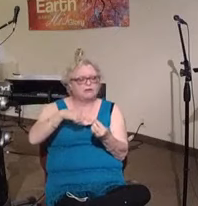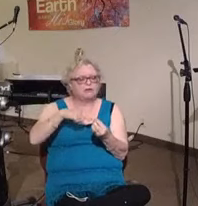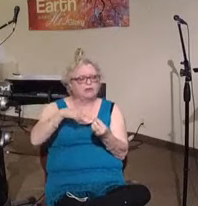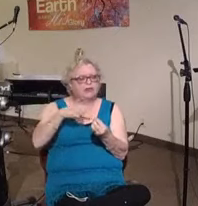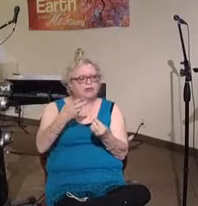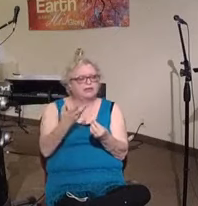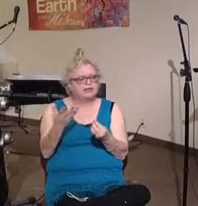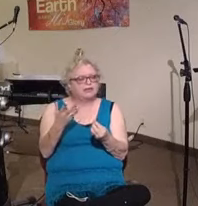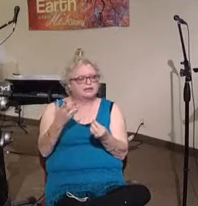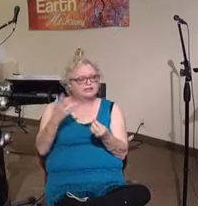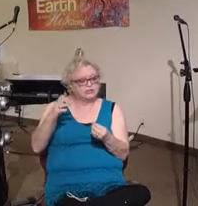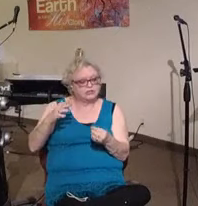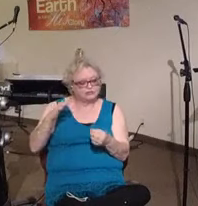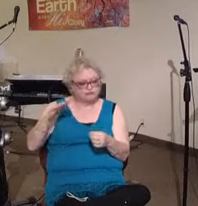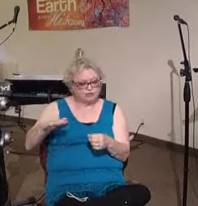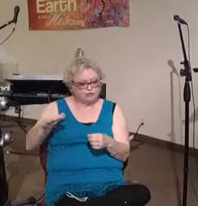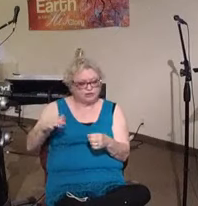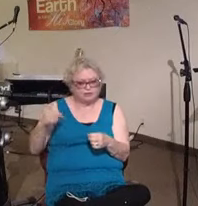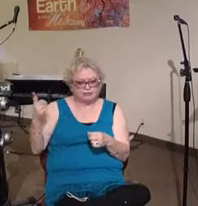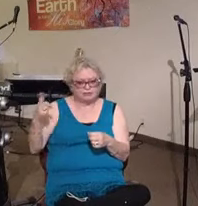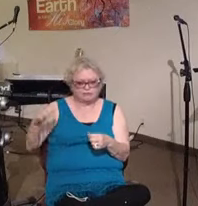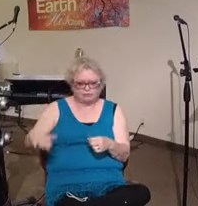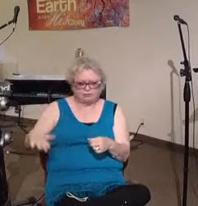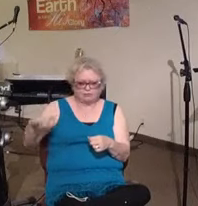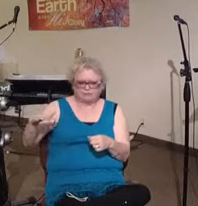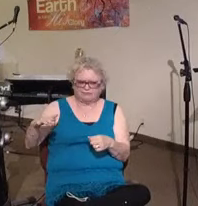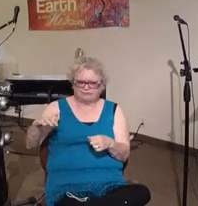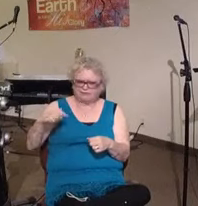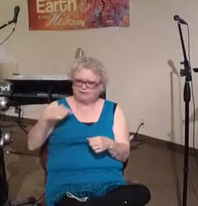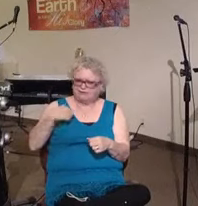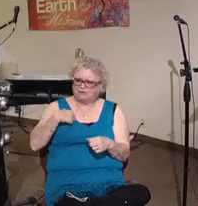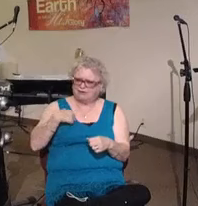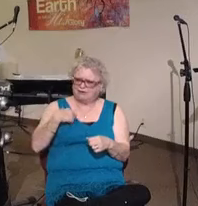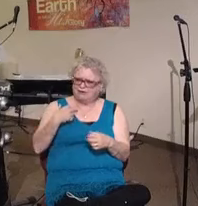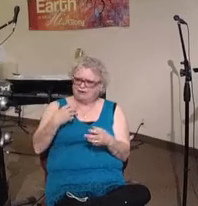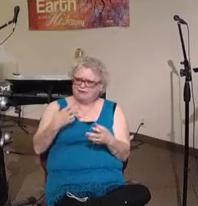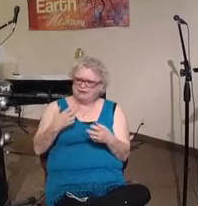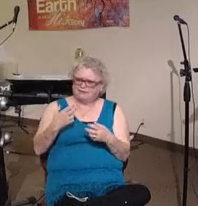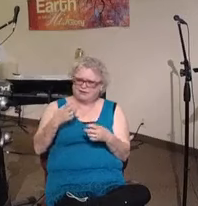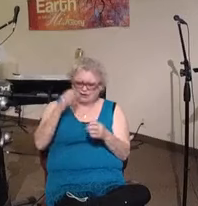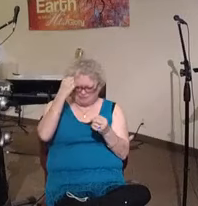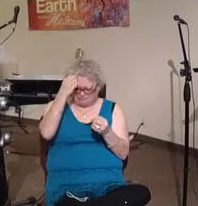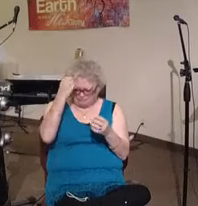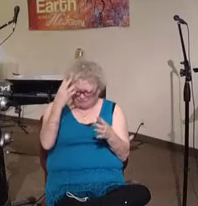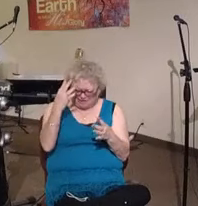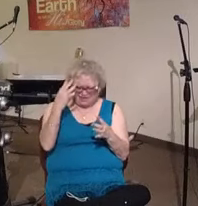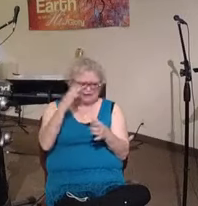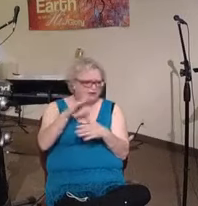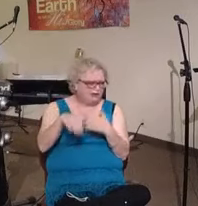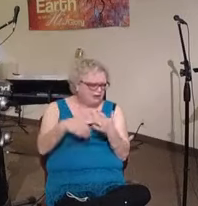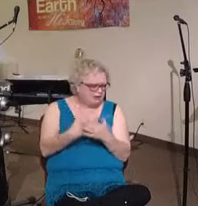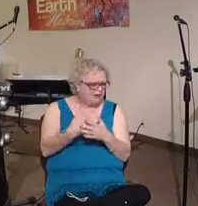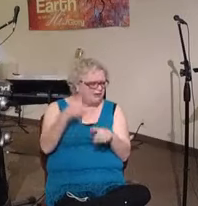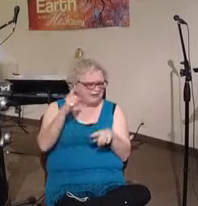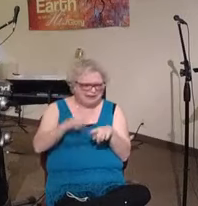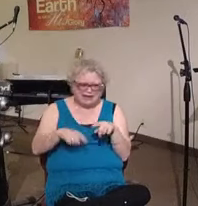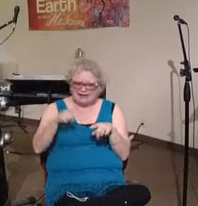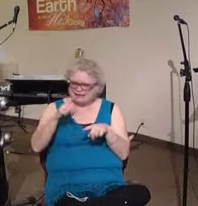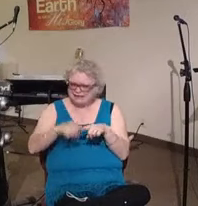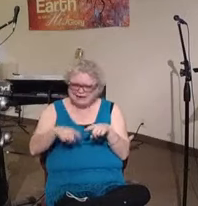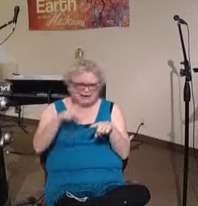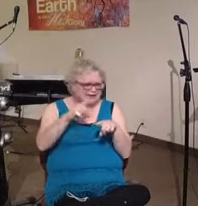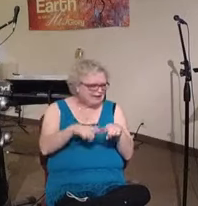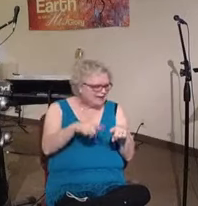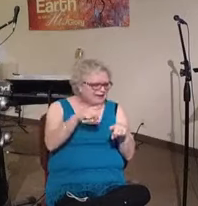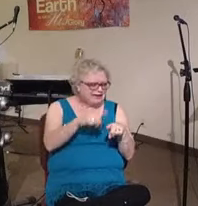And as a child growing up, how come I got to obey all the can'ts? I can't do this, I can't do that, I can't.